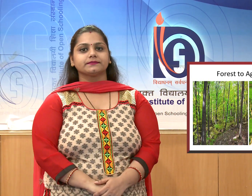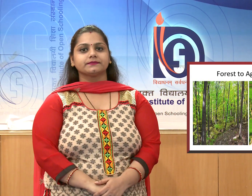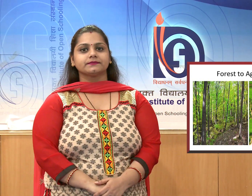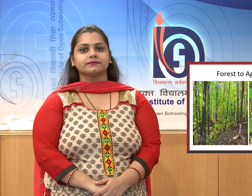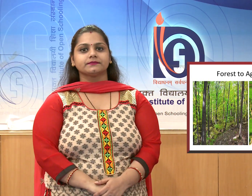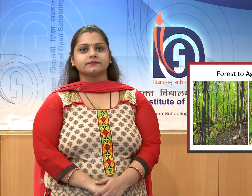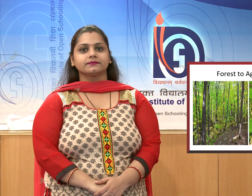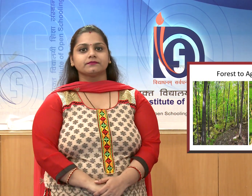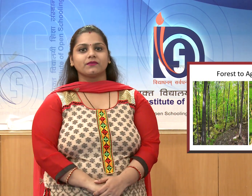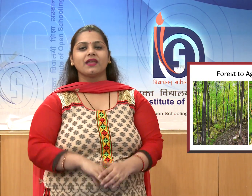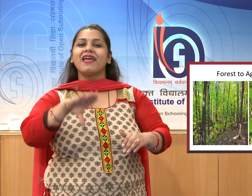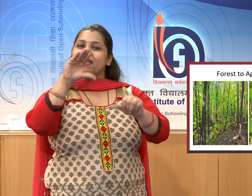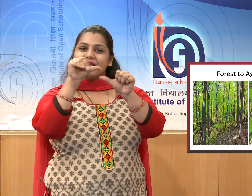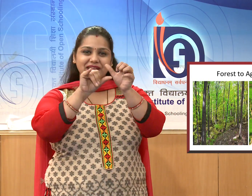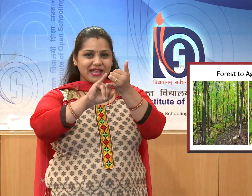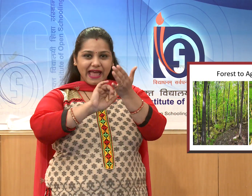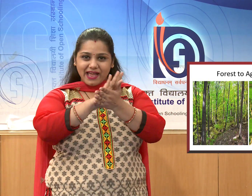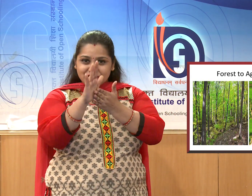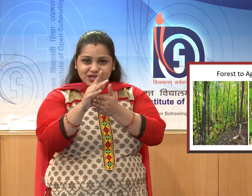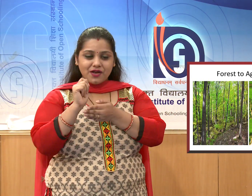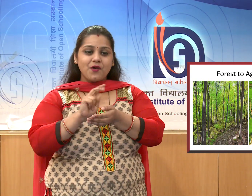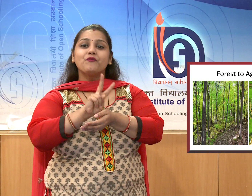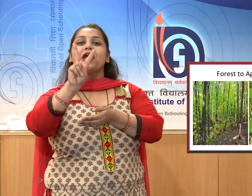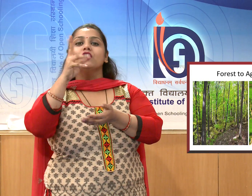The cash value of the state's share